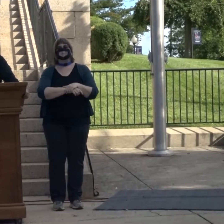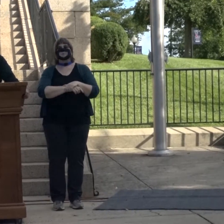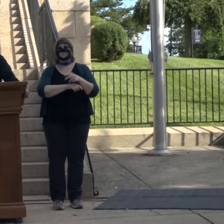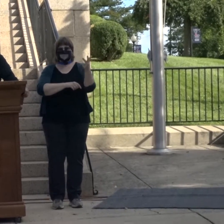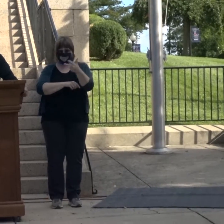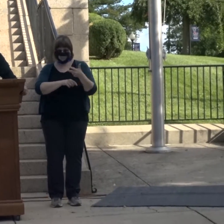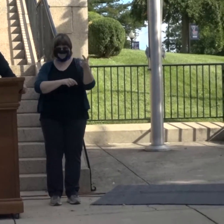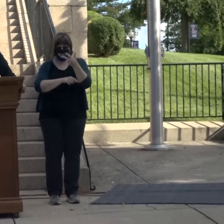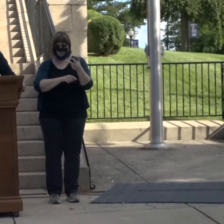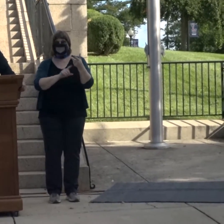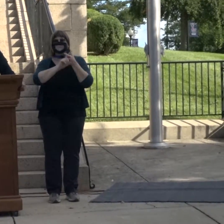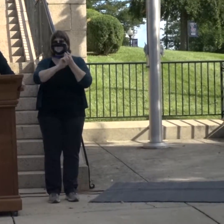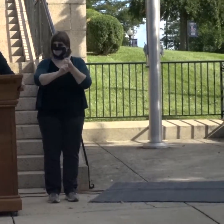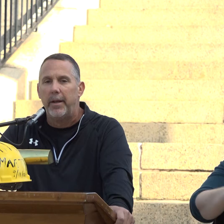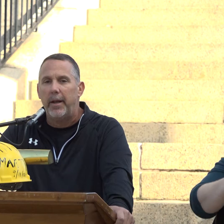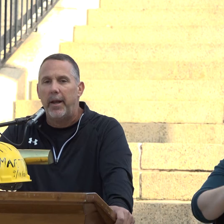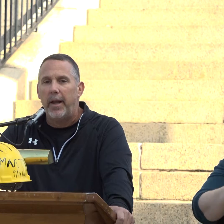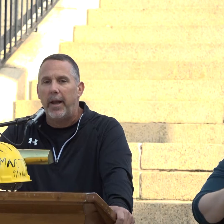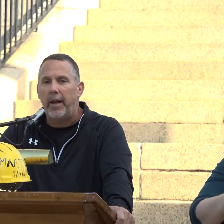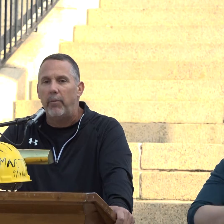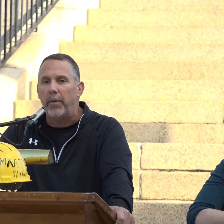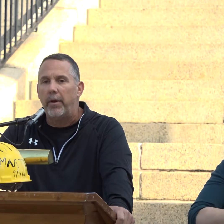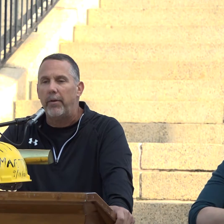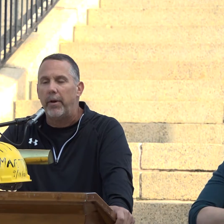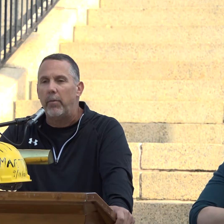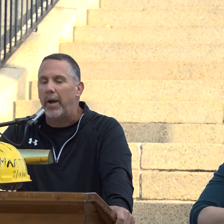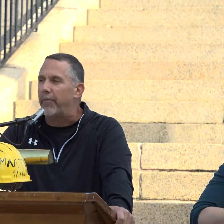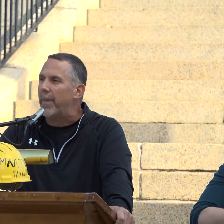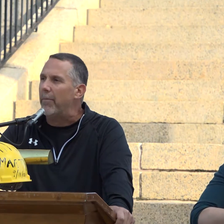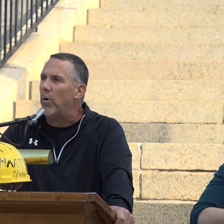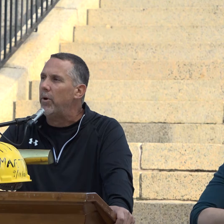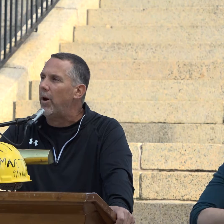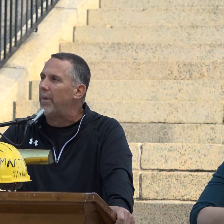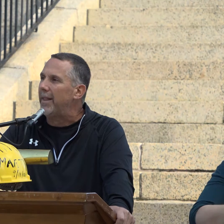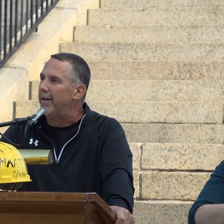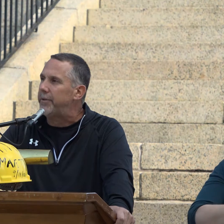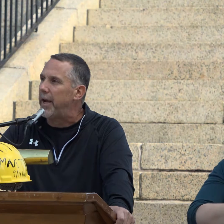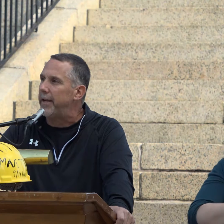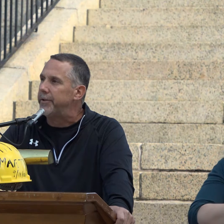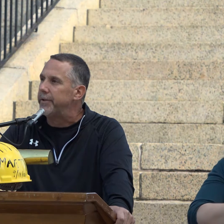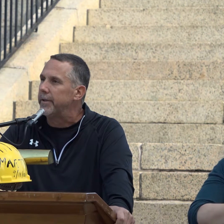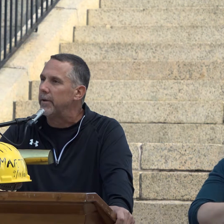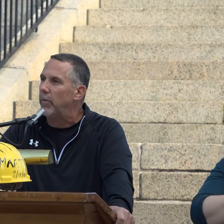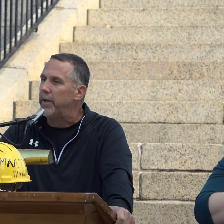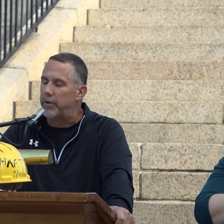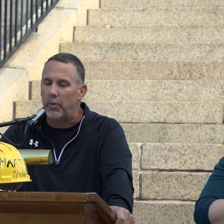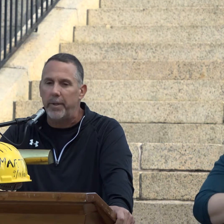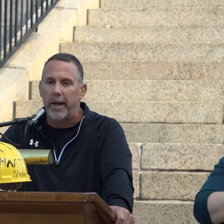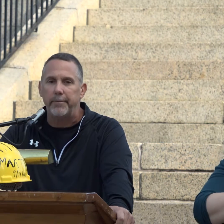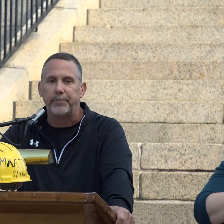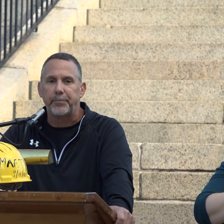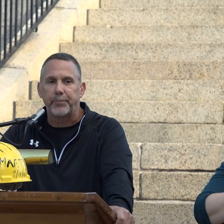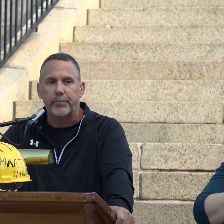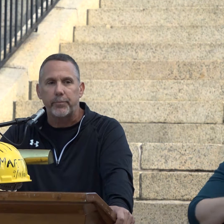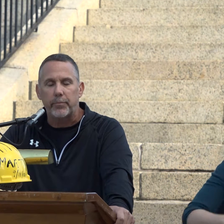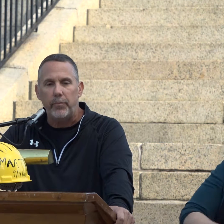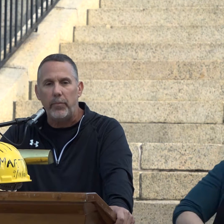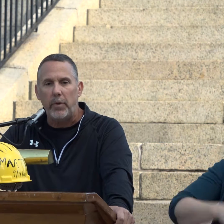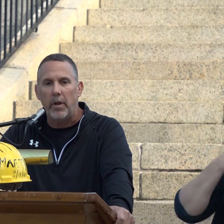ours also and a best friend of mine. And from that moment on, my life changed when he told me that.